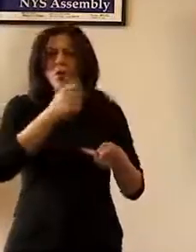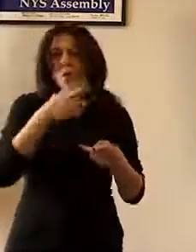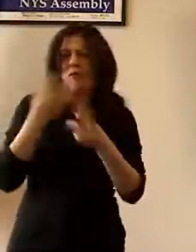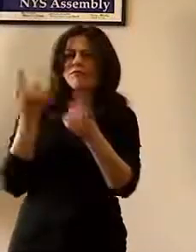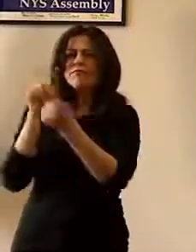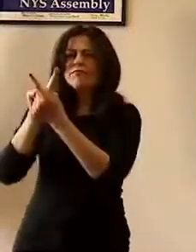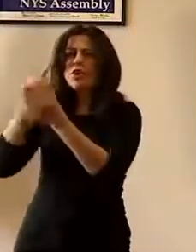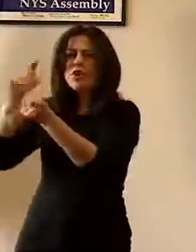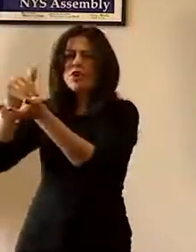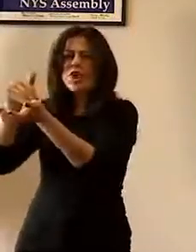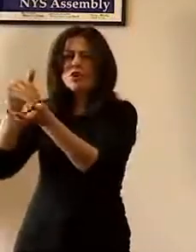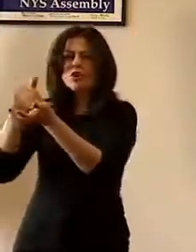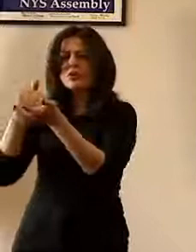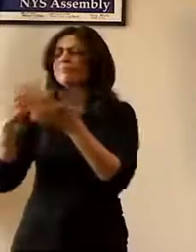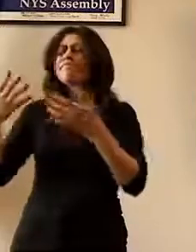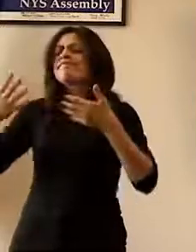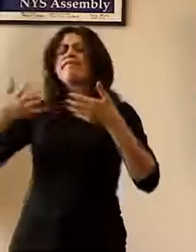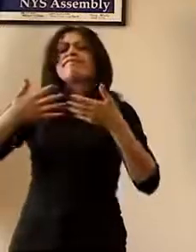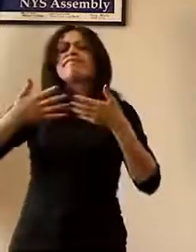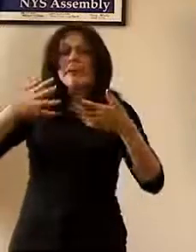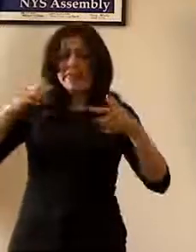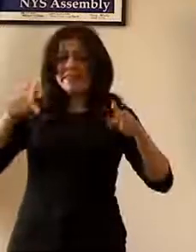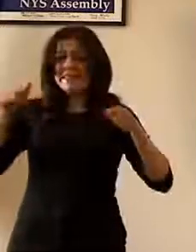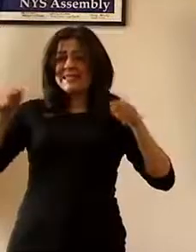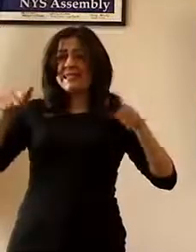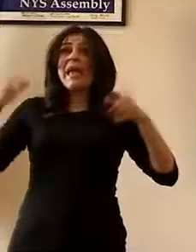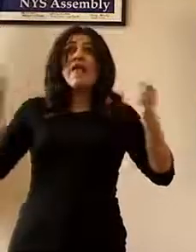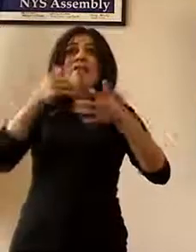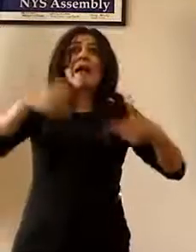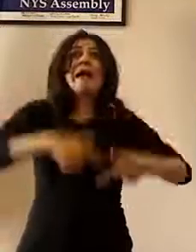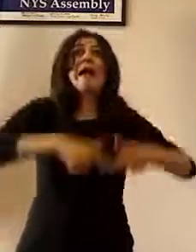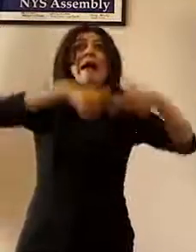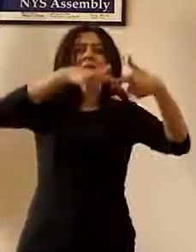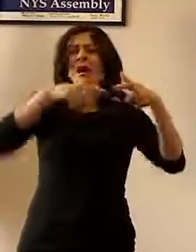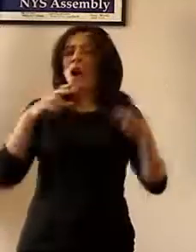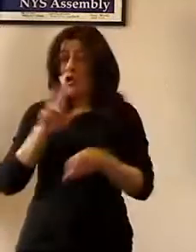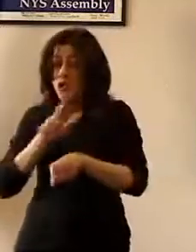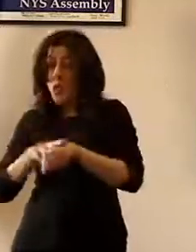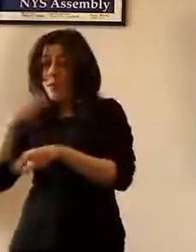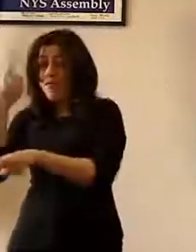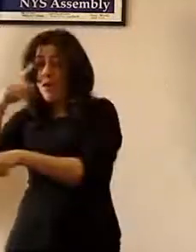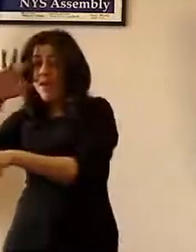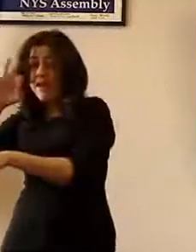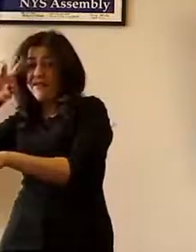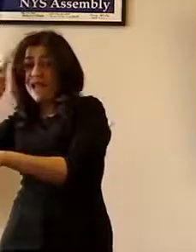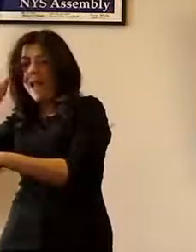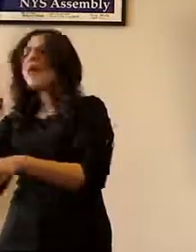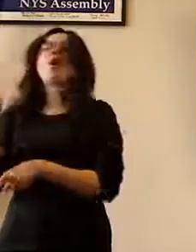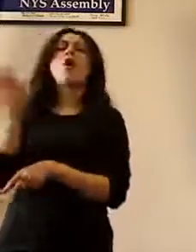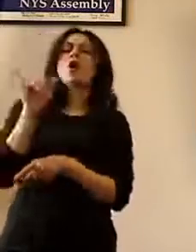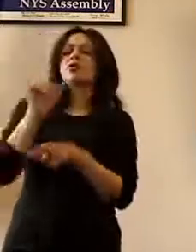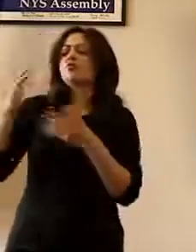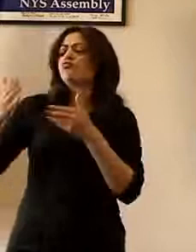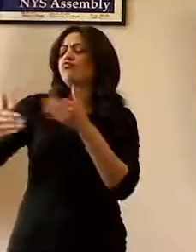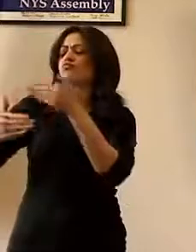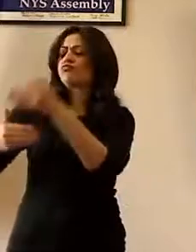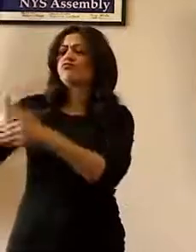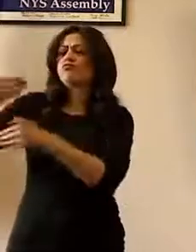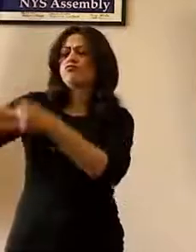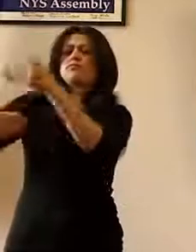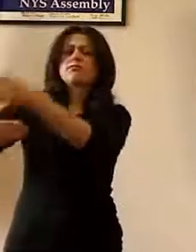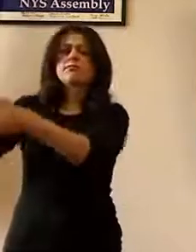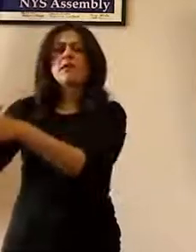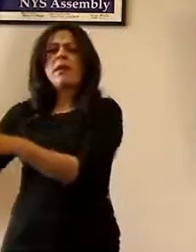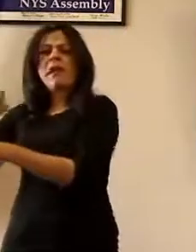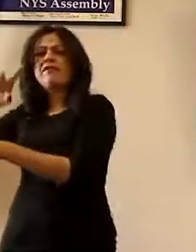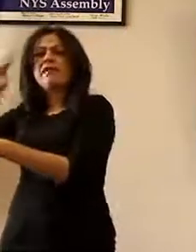Is this an ordinary course of action for the FDA, and what might be the logical conclusion of the